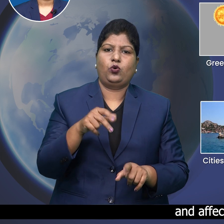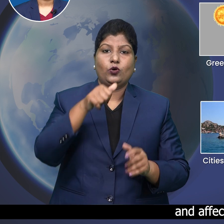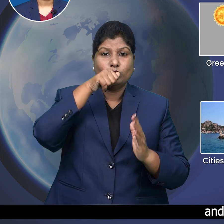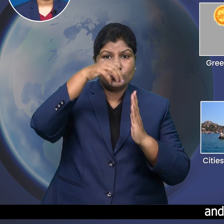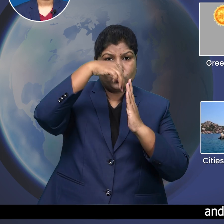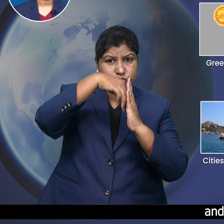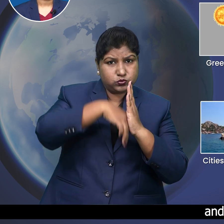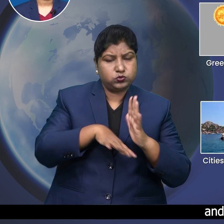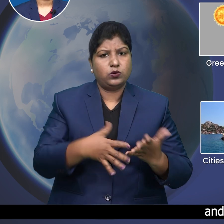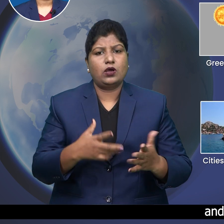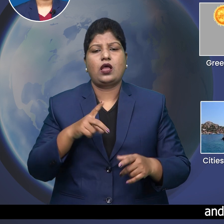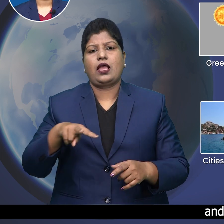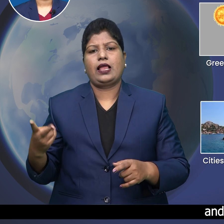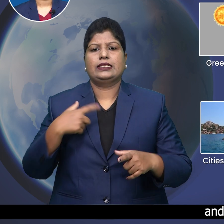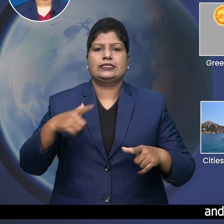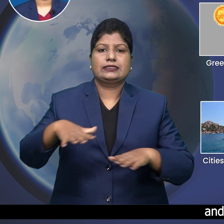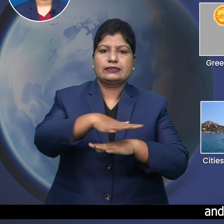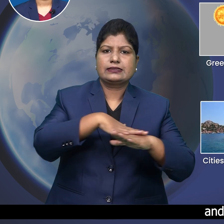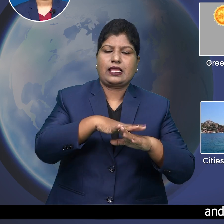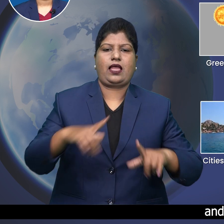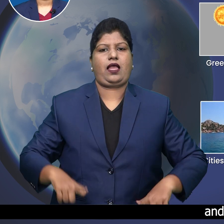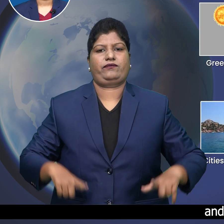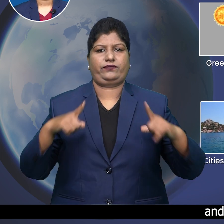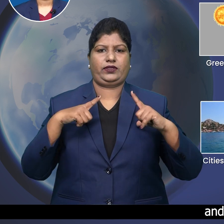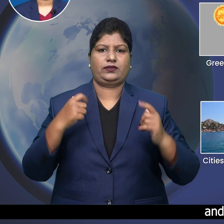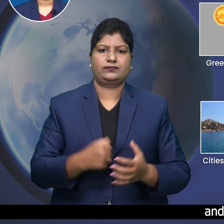aquatic and land life.